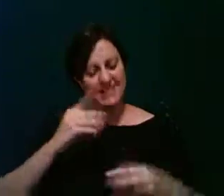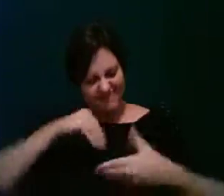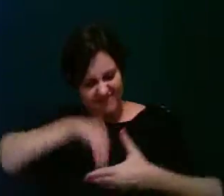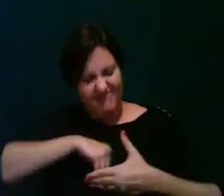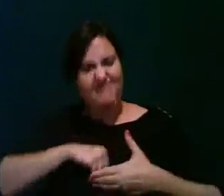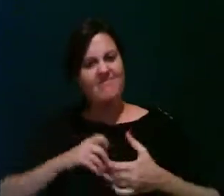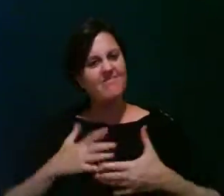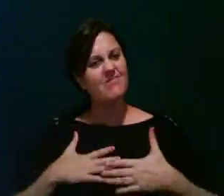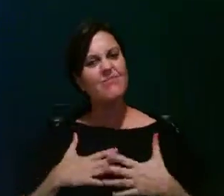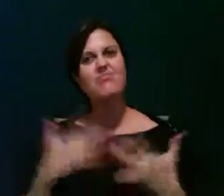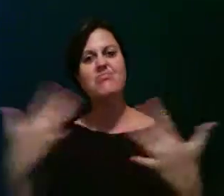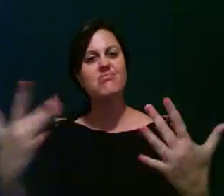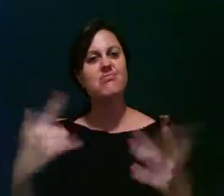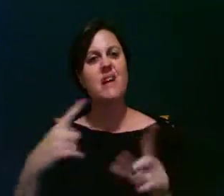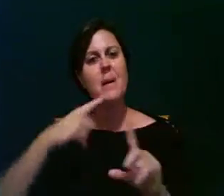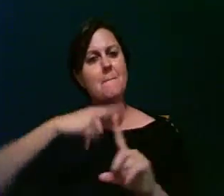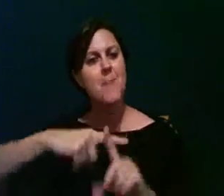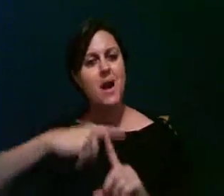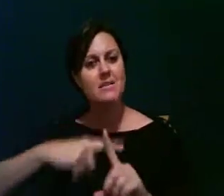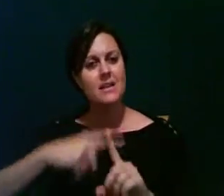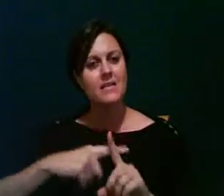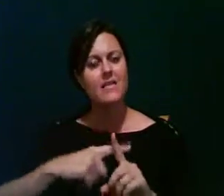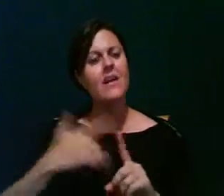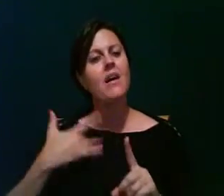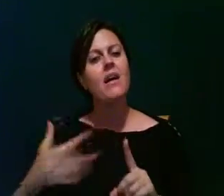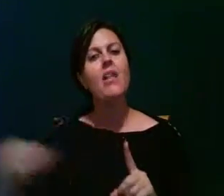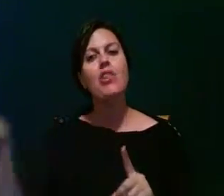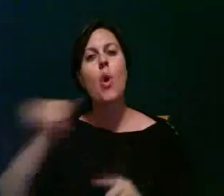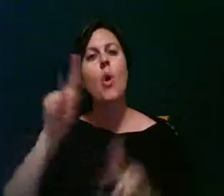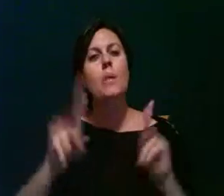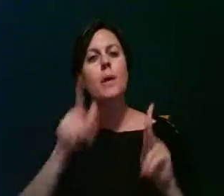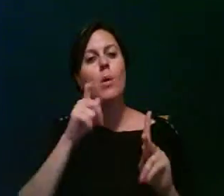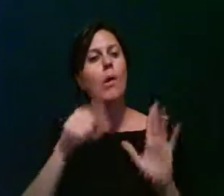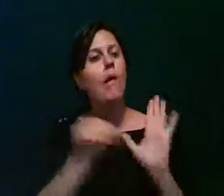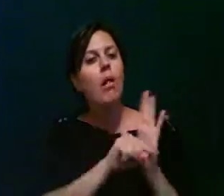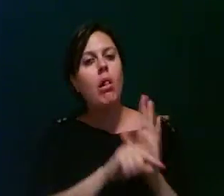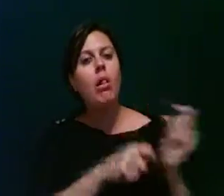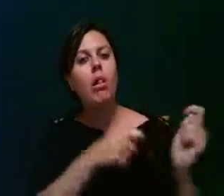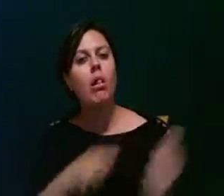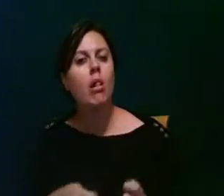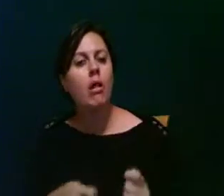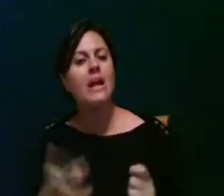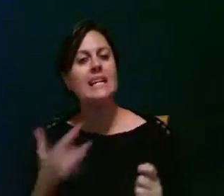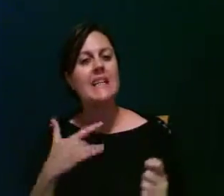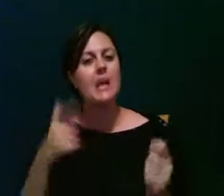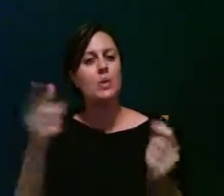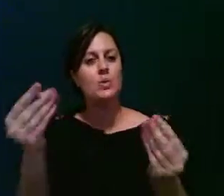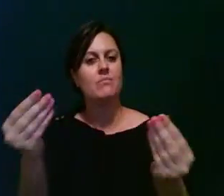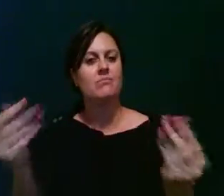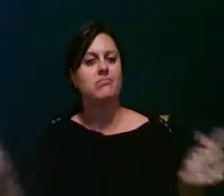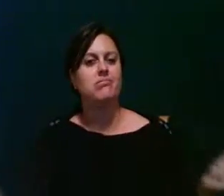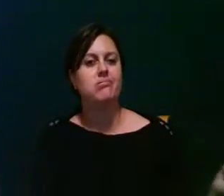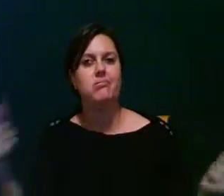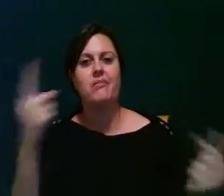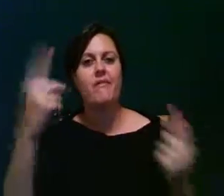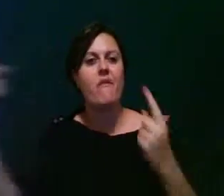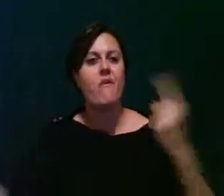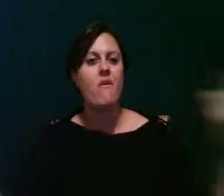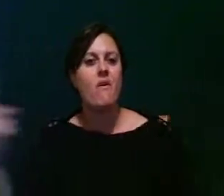of the naysayers really kind of go away, and you're really left with, maybe it's just that's because where your focus ends